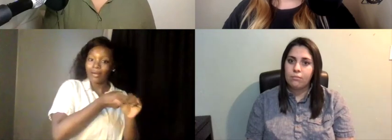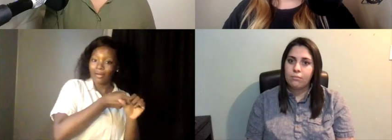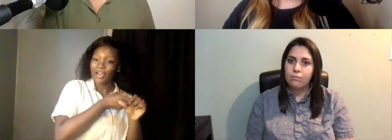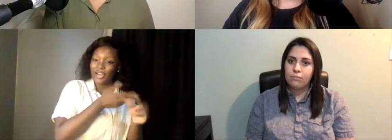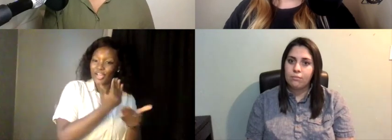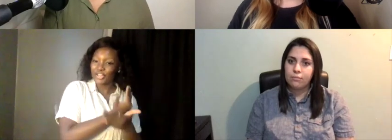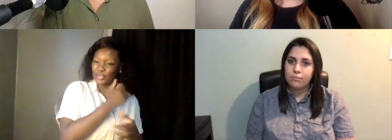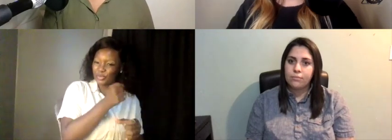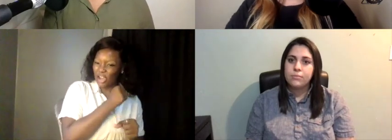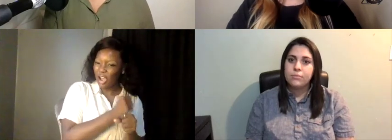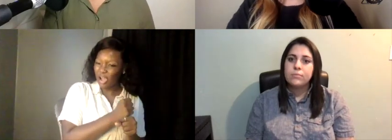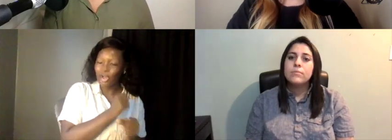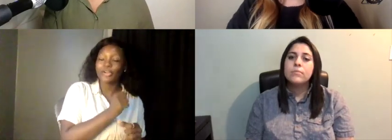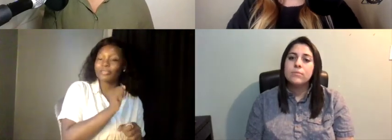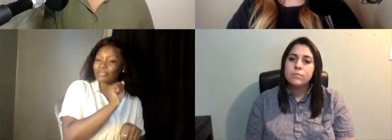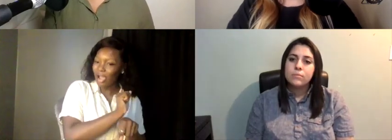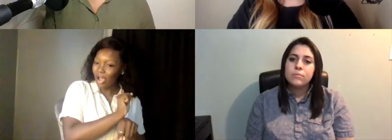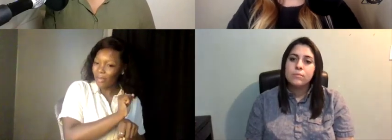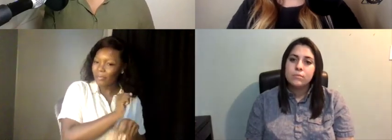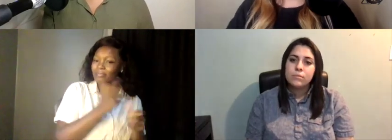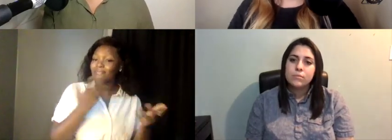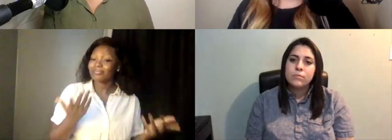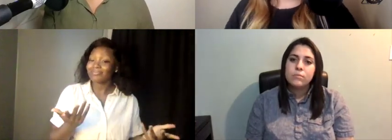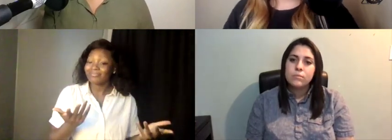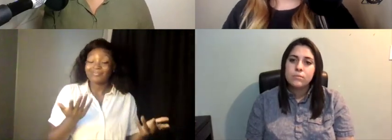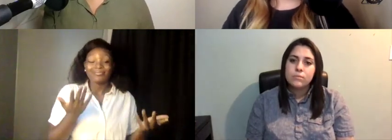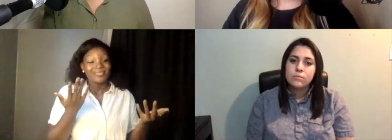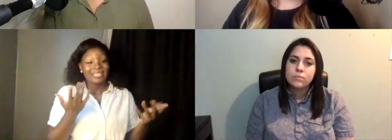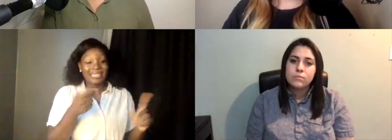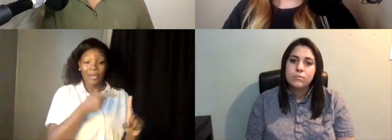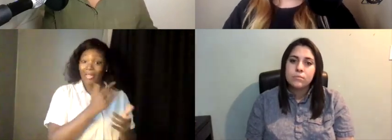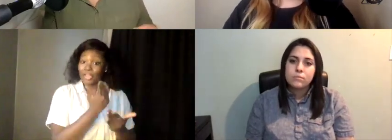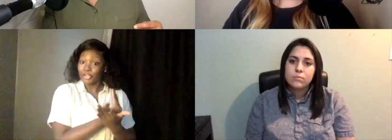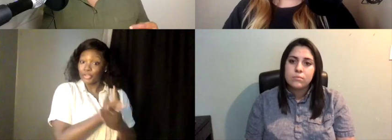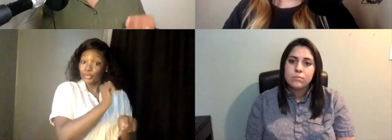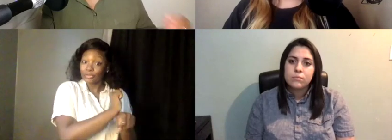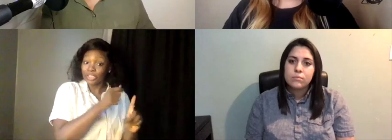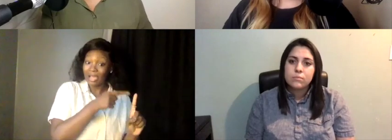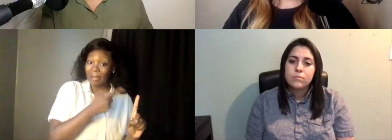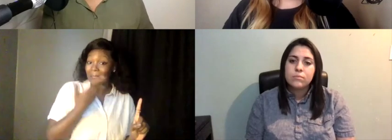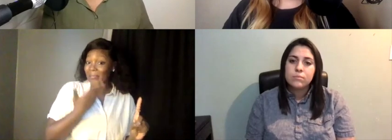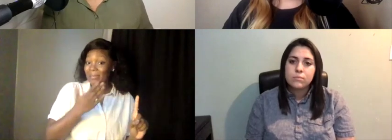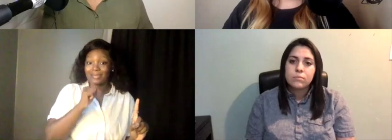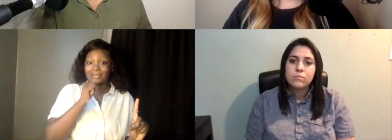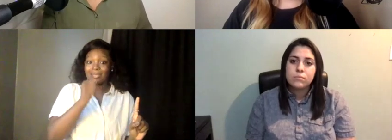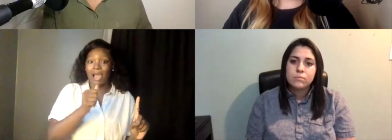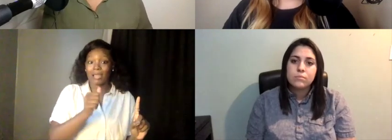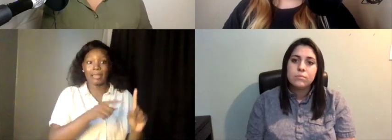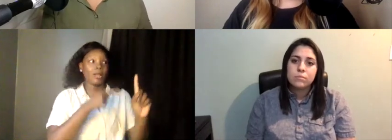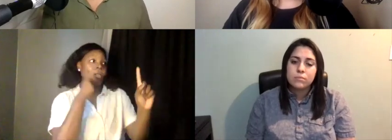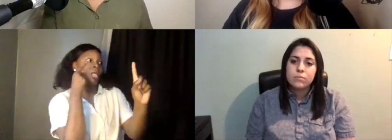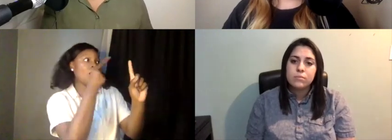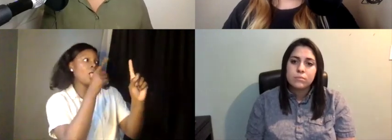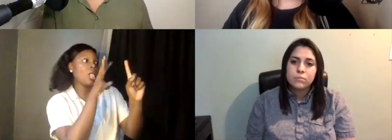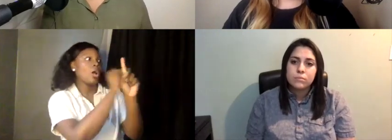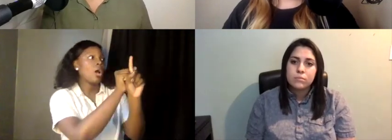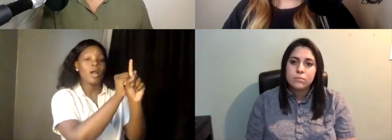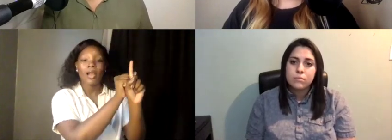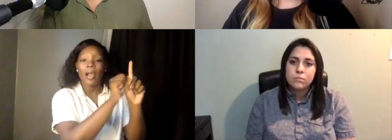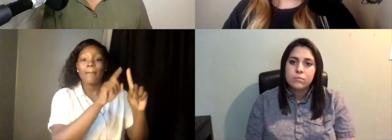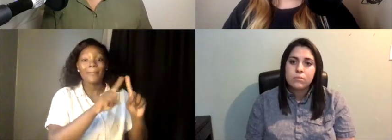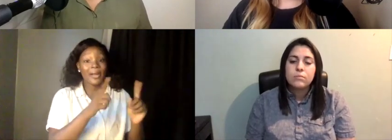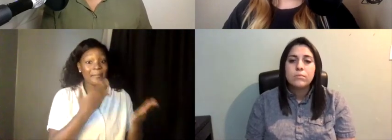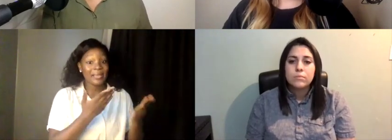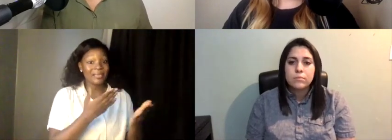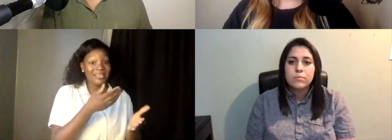Whether or not that better job is everything that they dreamed of, if it puts them in a better situation, they're going to take it,